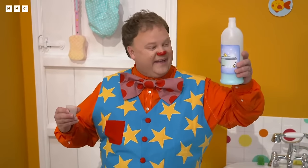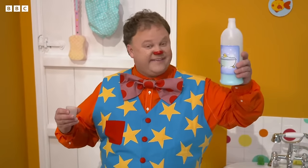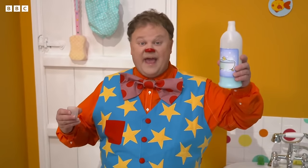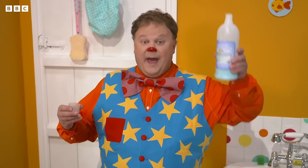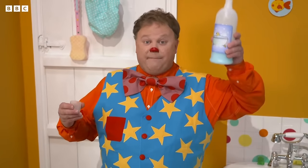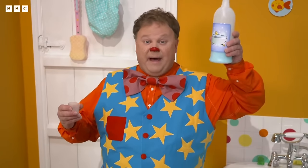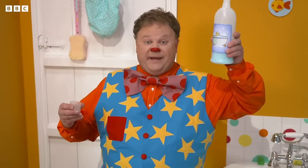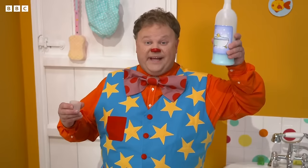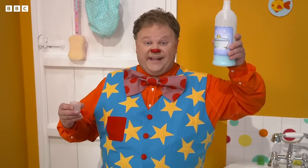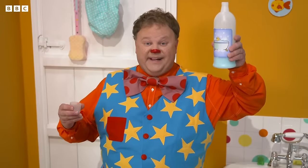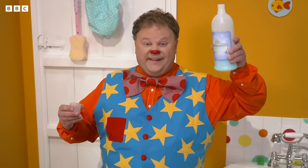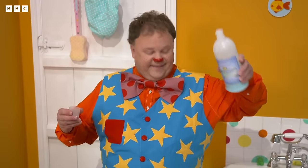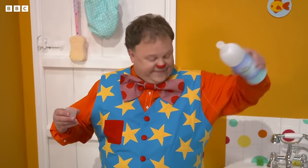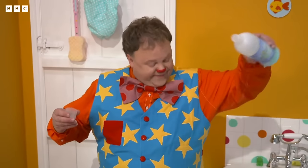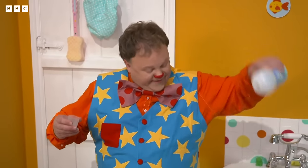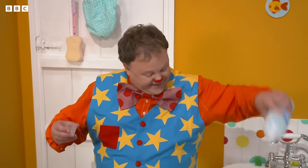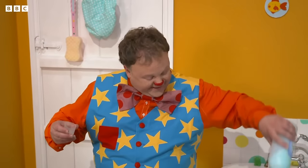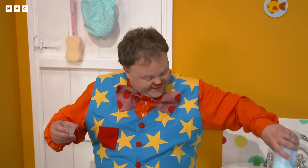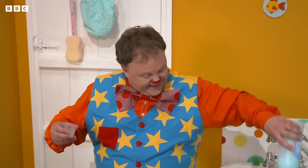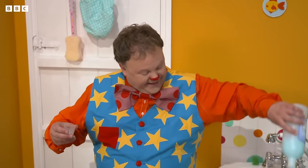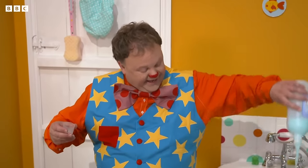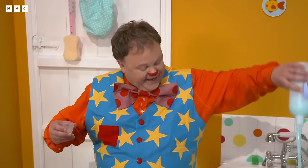yes. Bubbles!